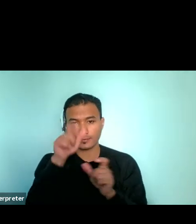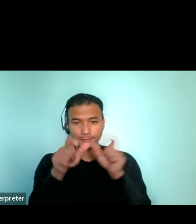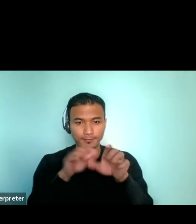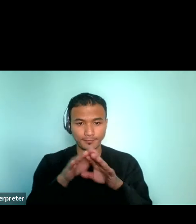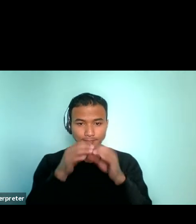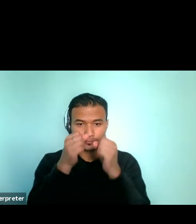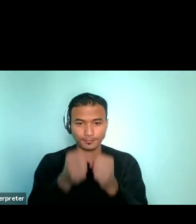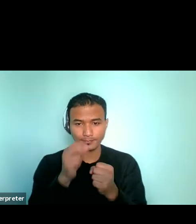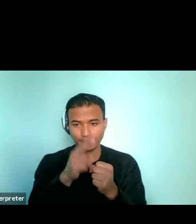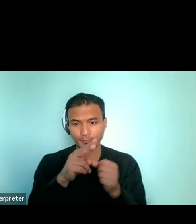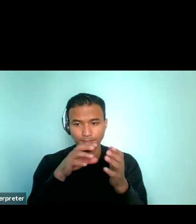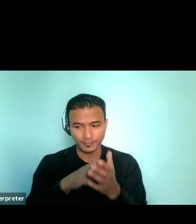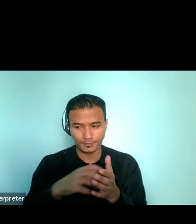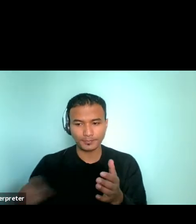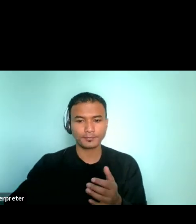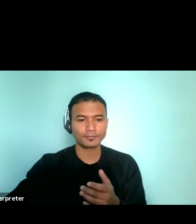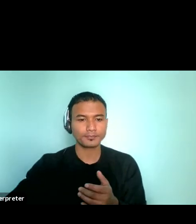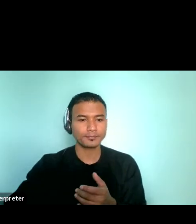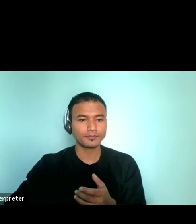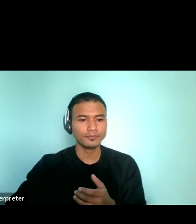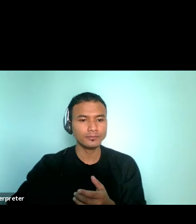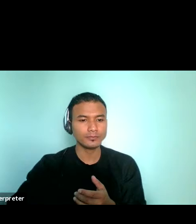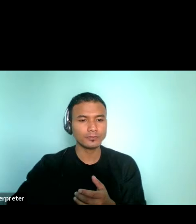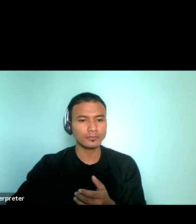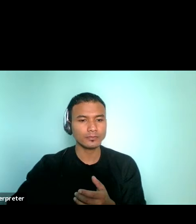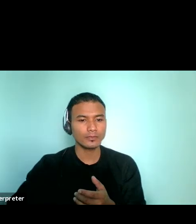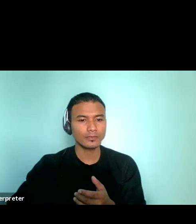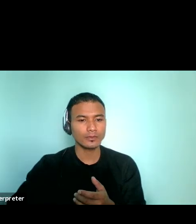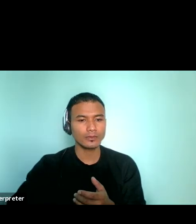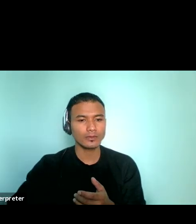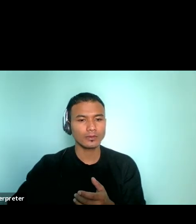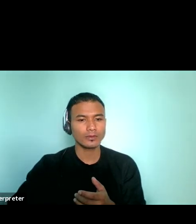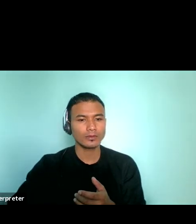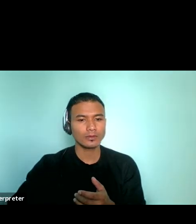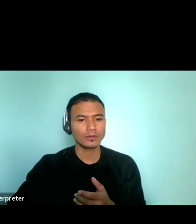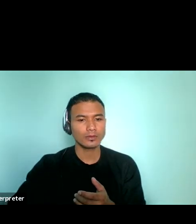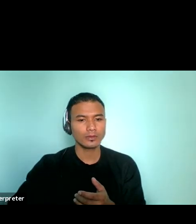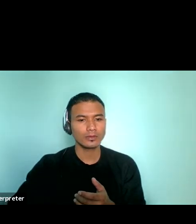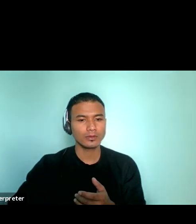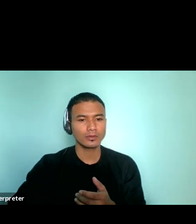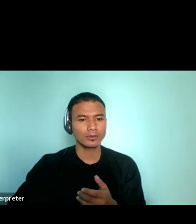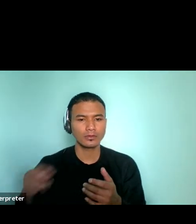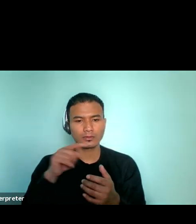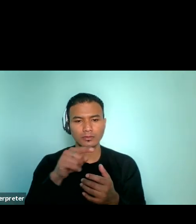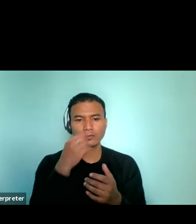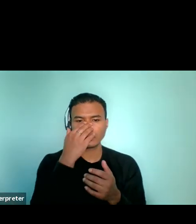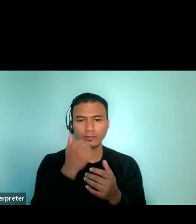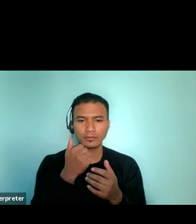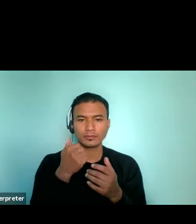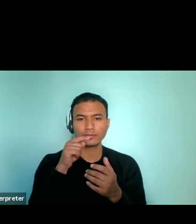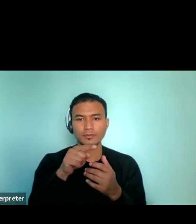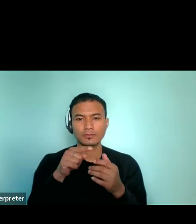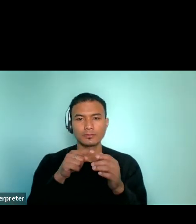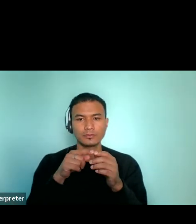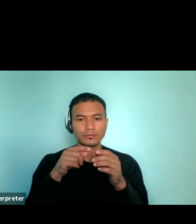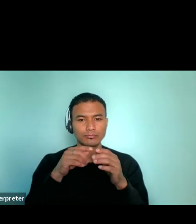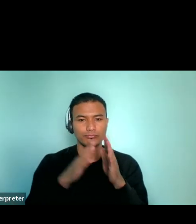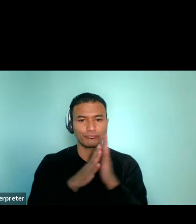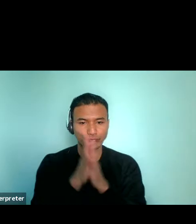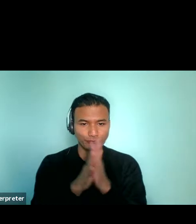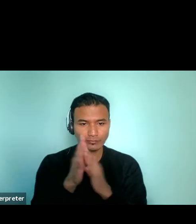the same. So they still have no land for farming. They could not access to the forest for